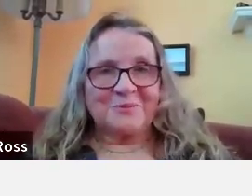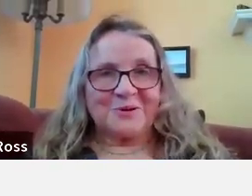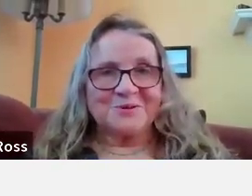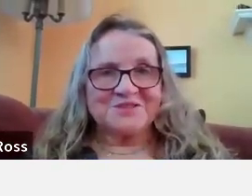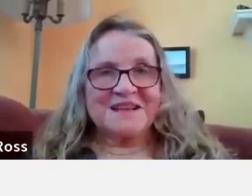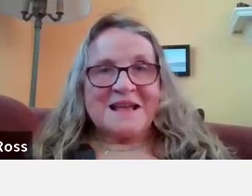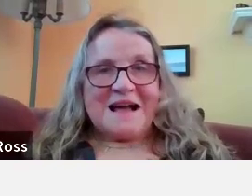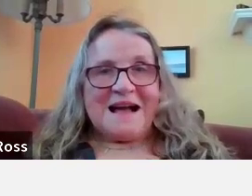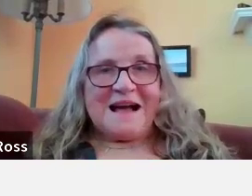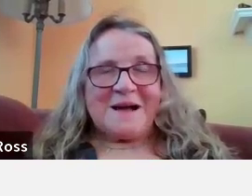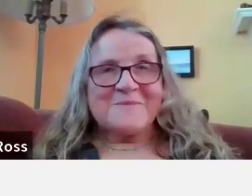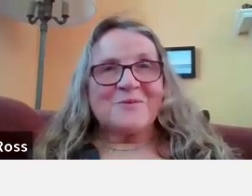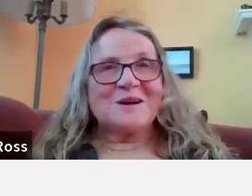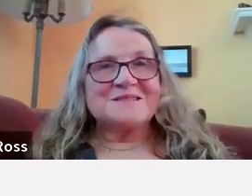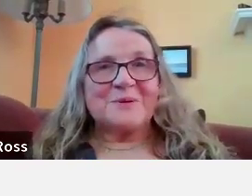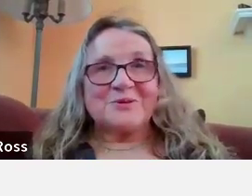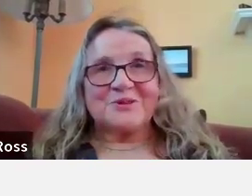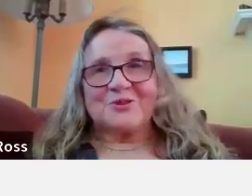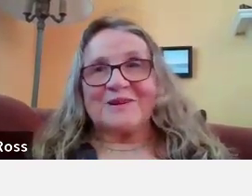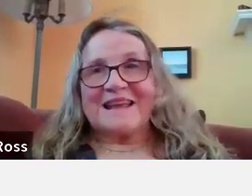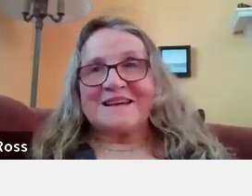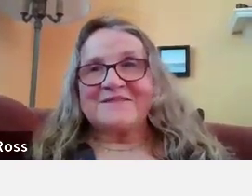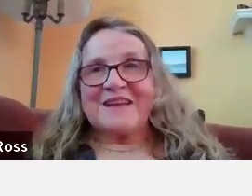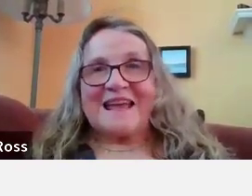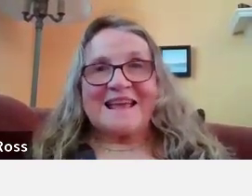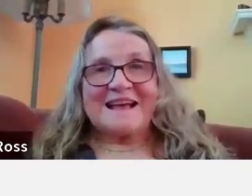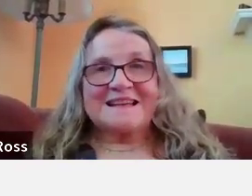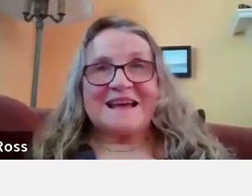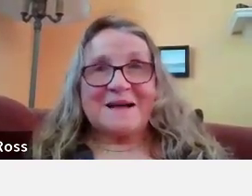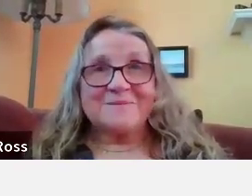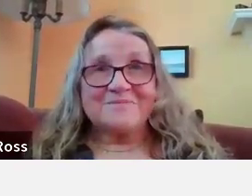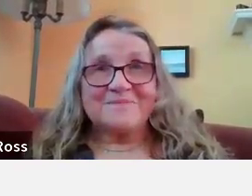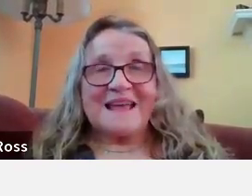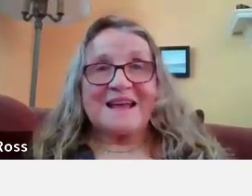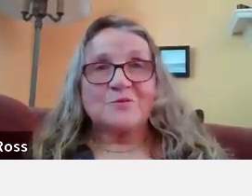particular approach was both creative and